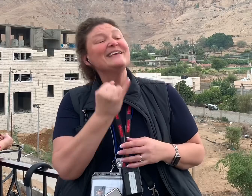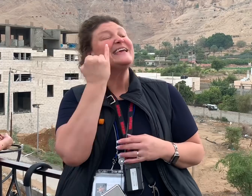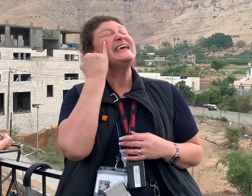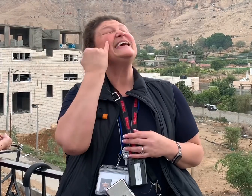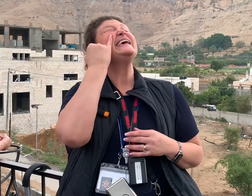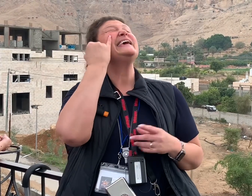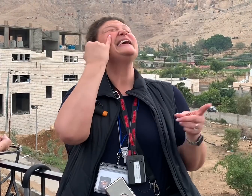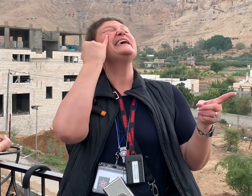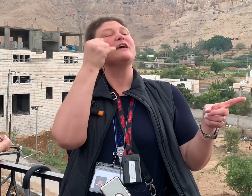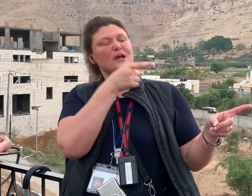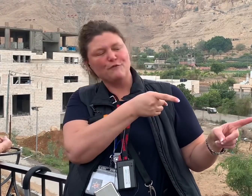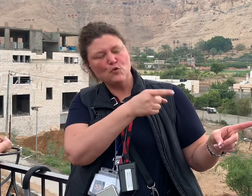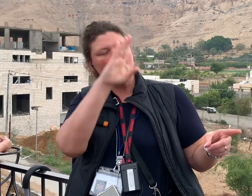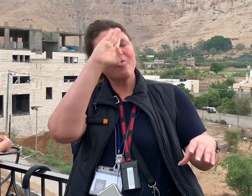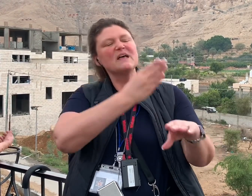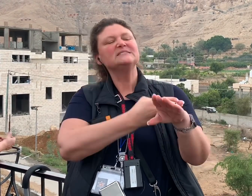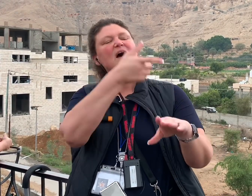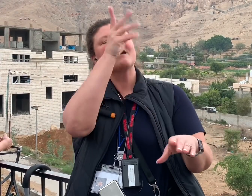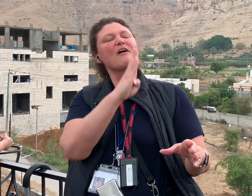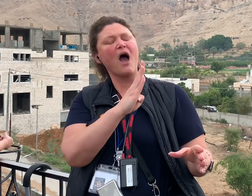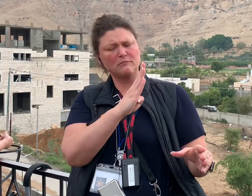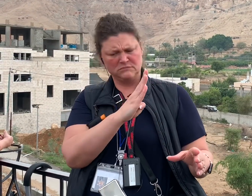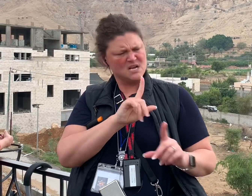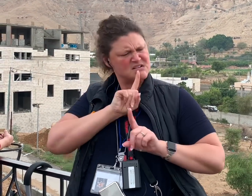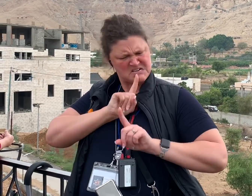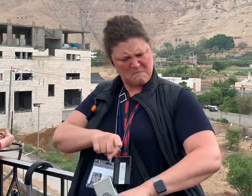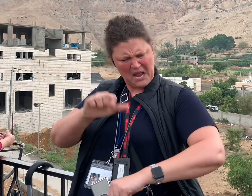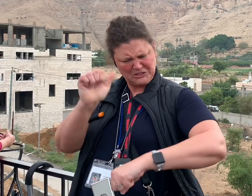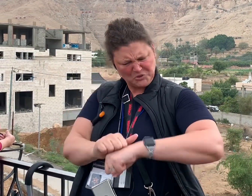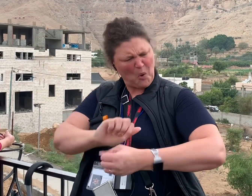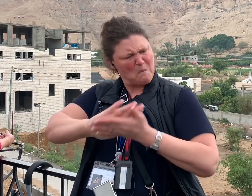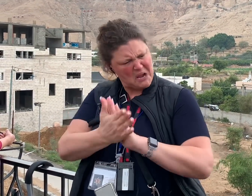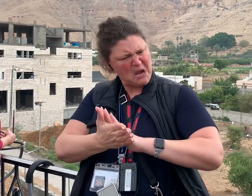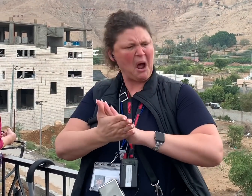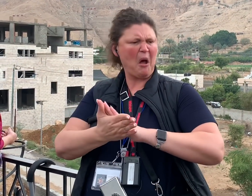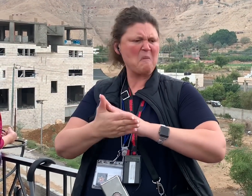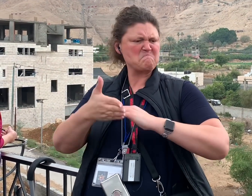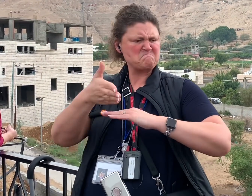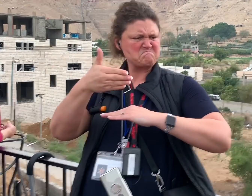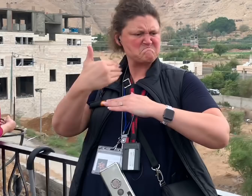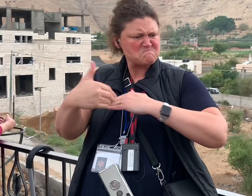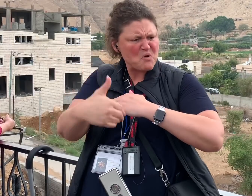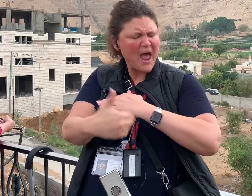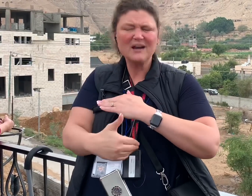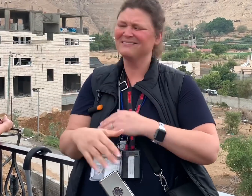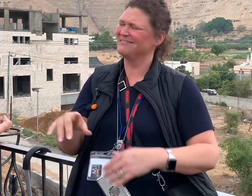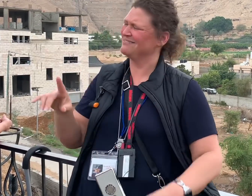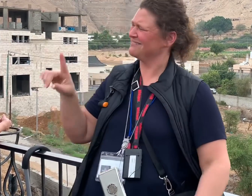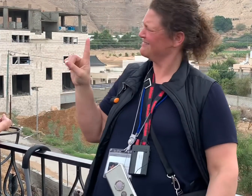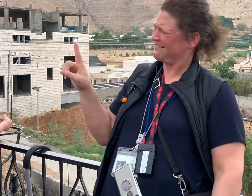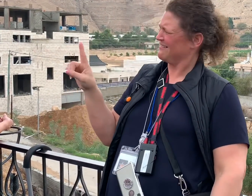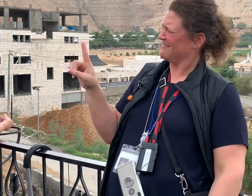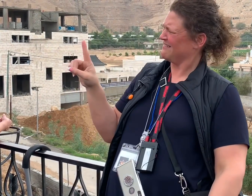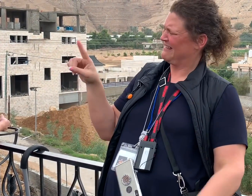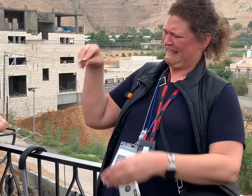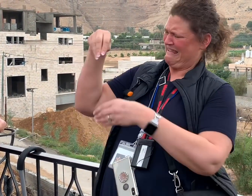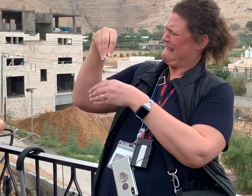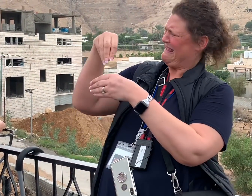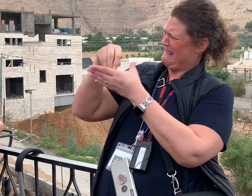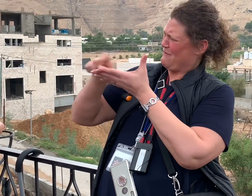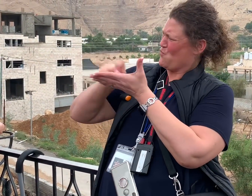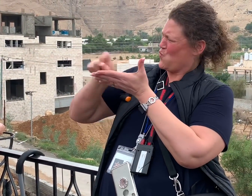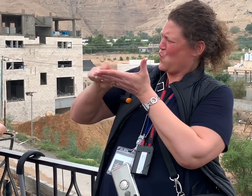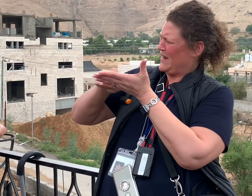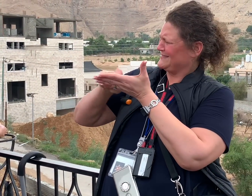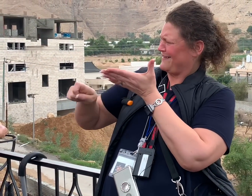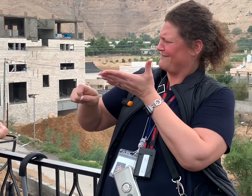God, command this stone to become bread." But Jesus answered him, saying, "It is written, man shall